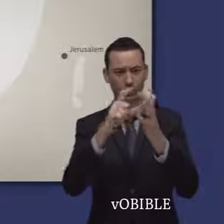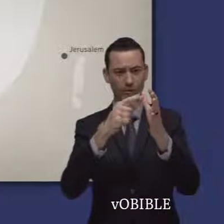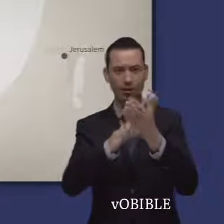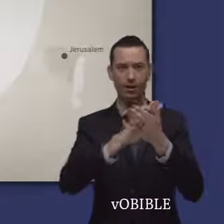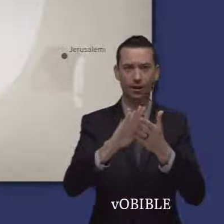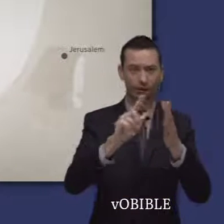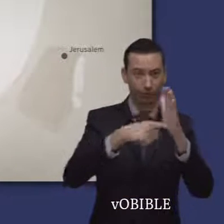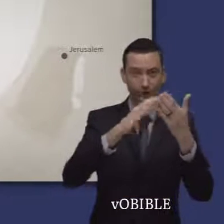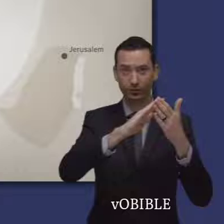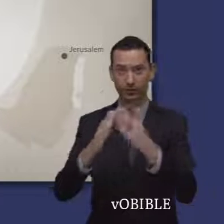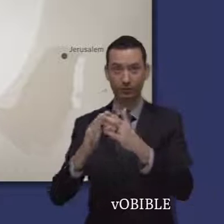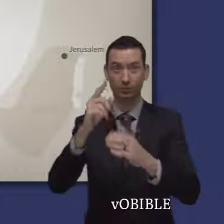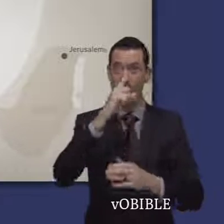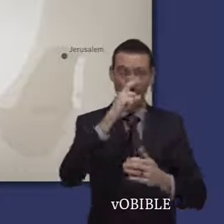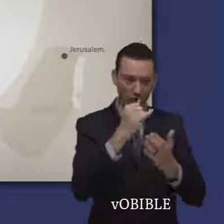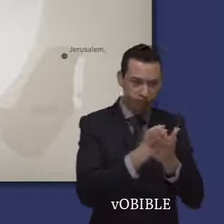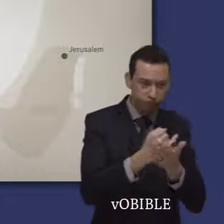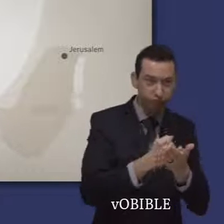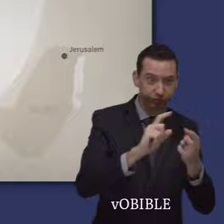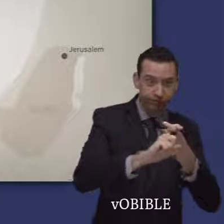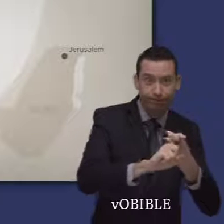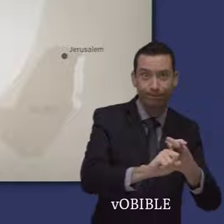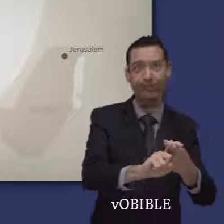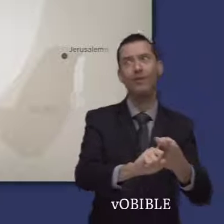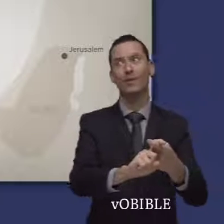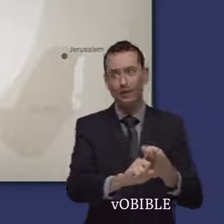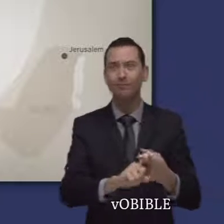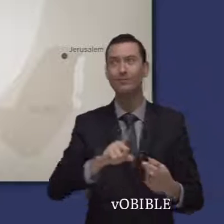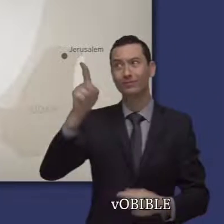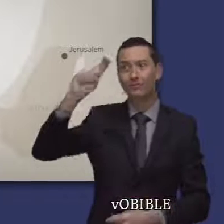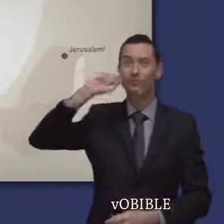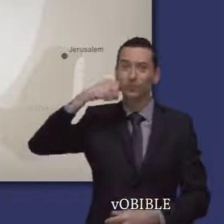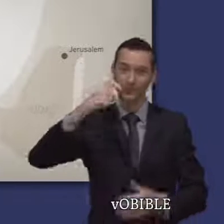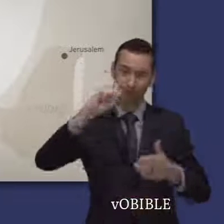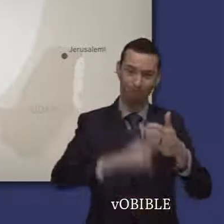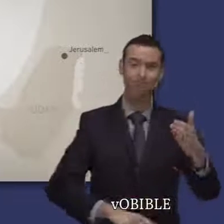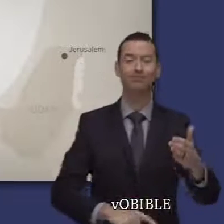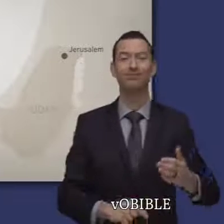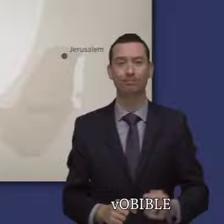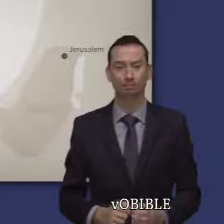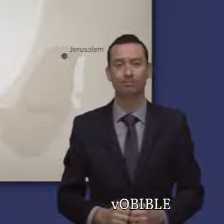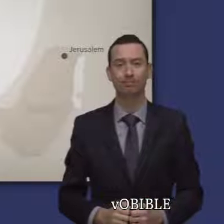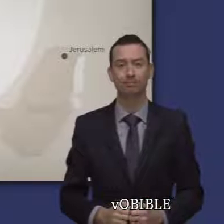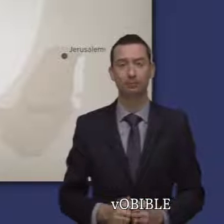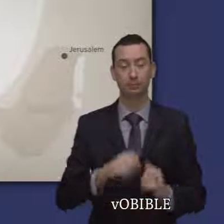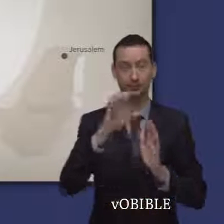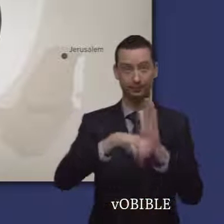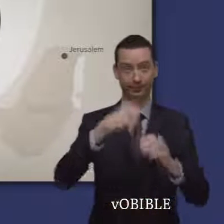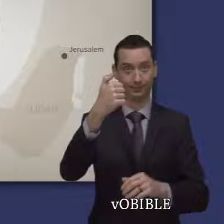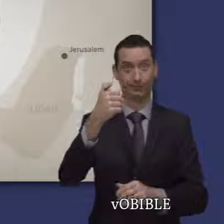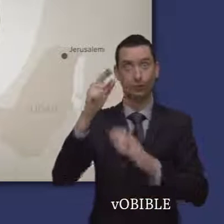that was to come upon Jerusalem and Judah for the sinful conduct of their inhabitants. In chapter